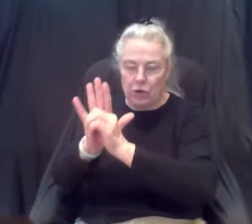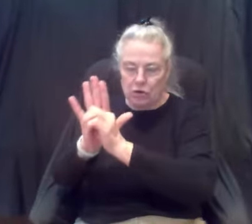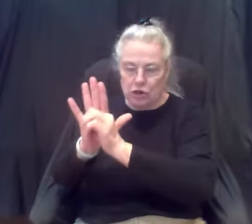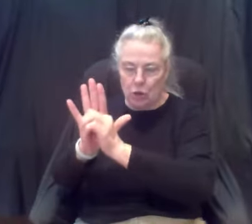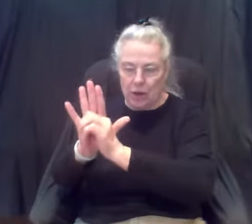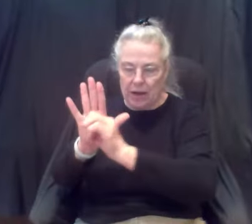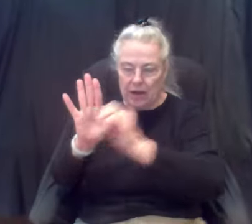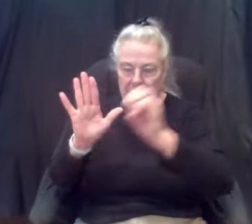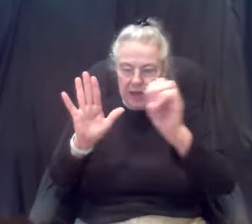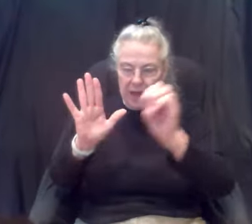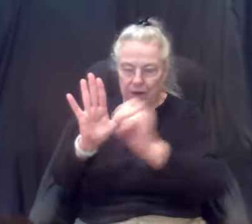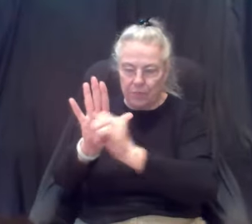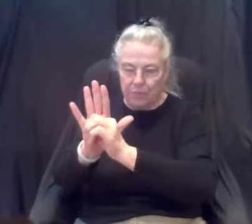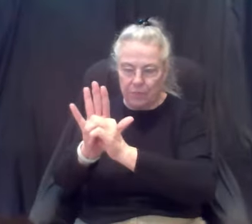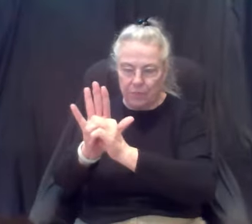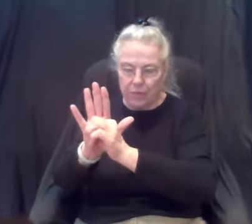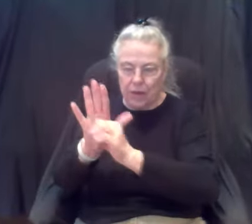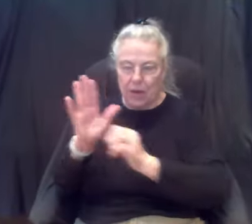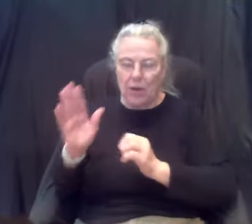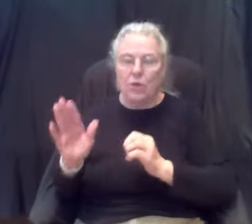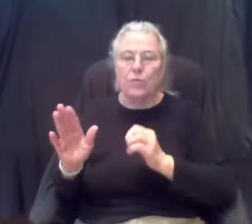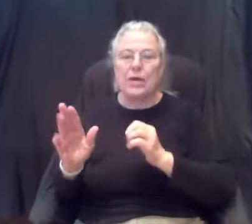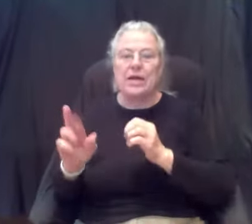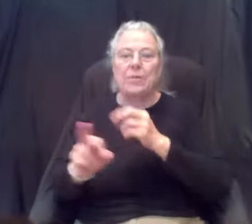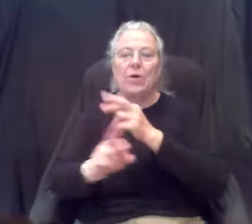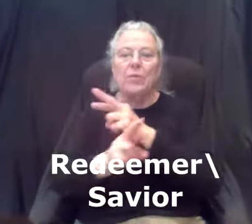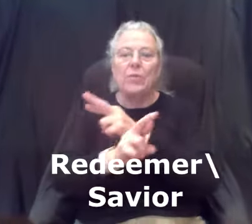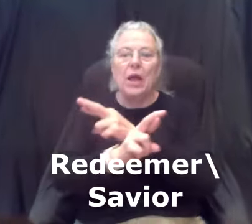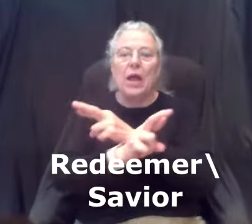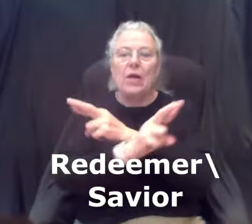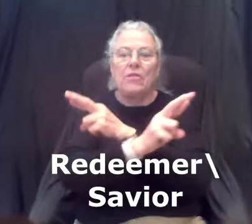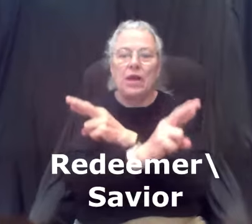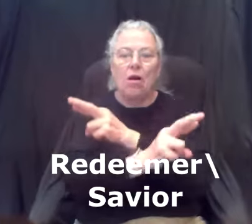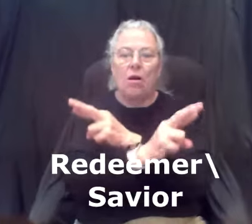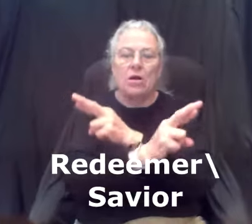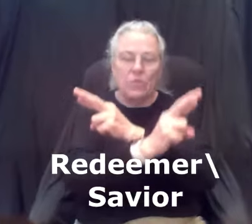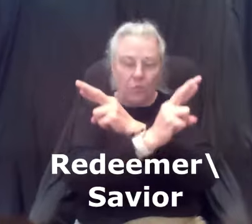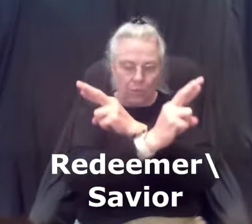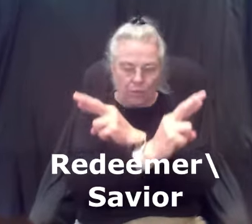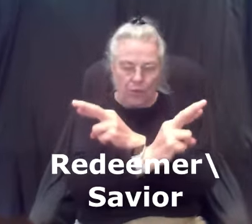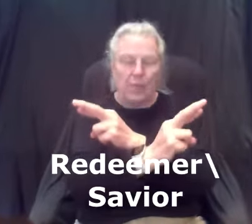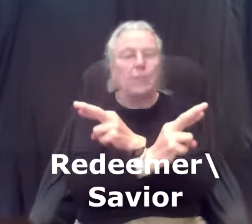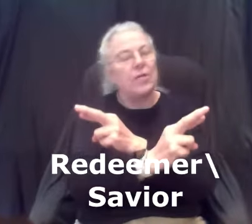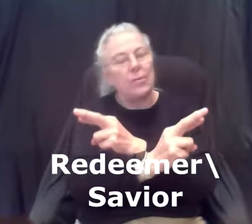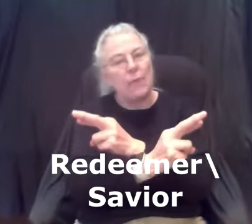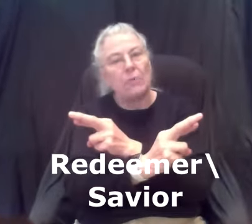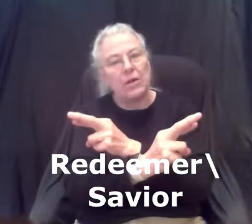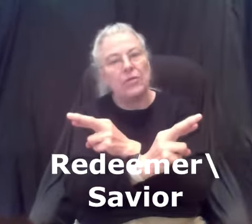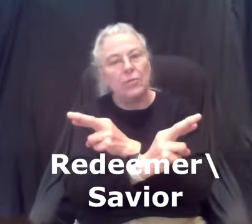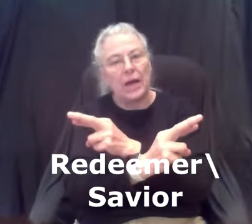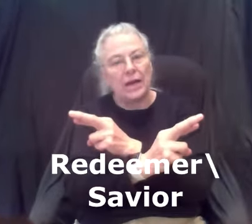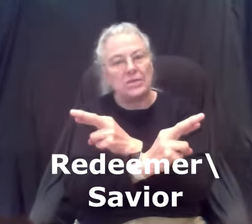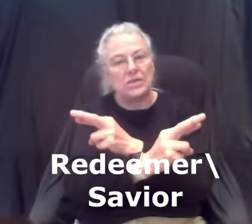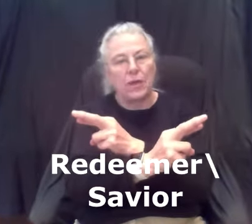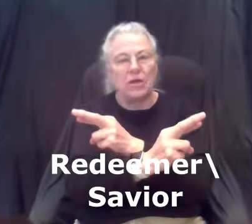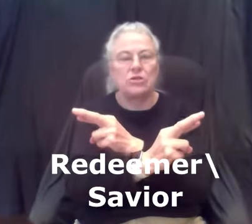showing it. E. Redeemer, the R Remember, they're bound at the wrist, because